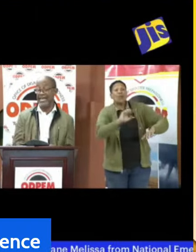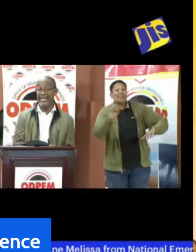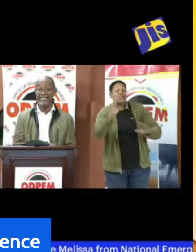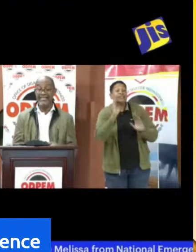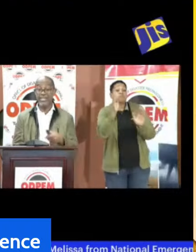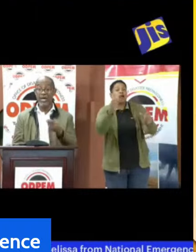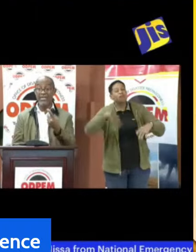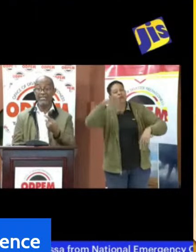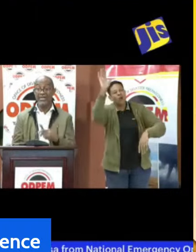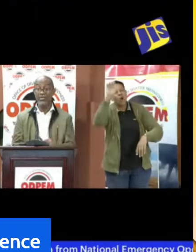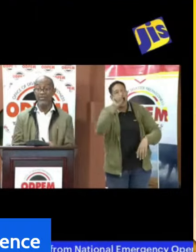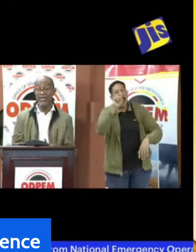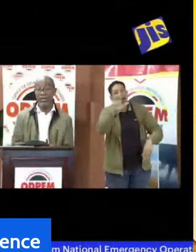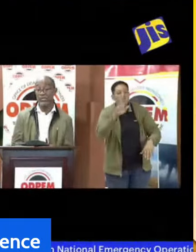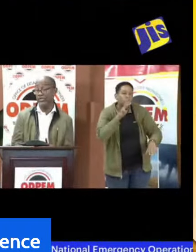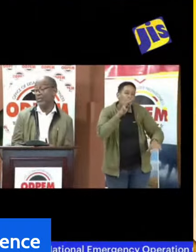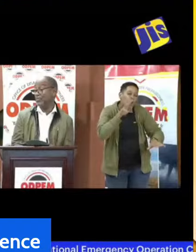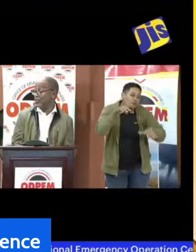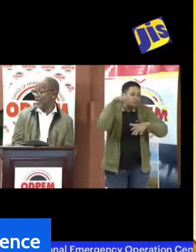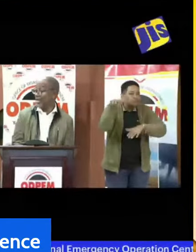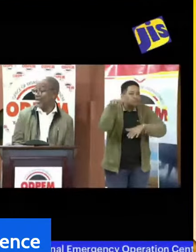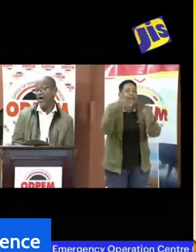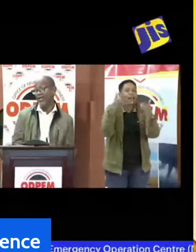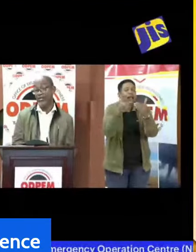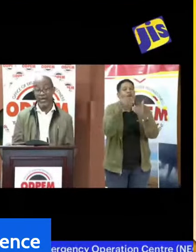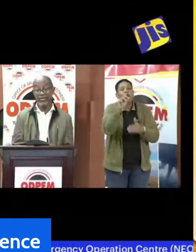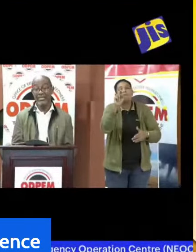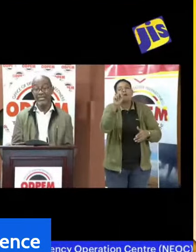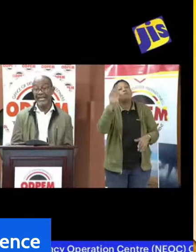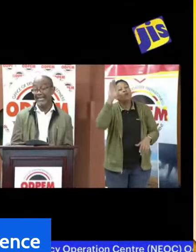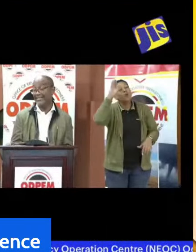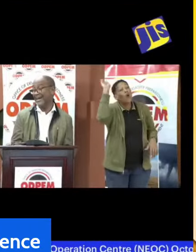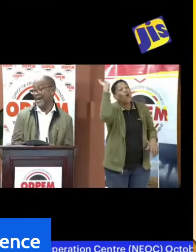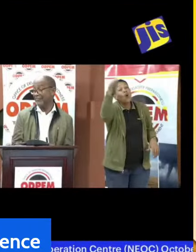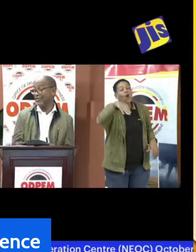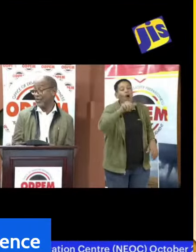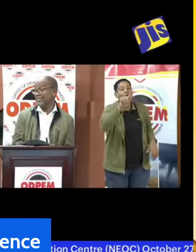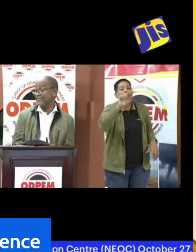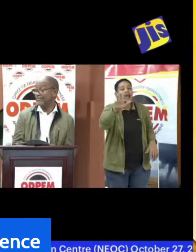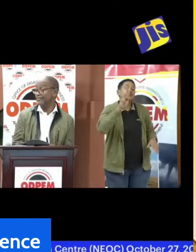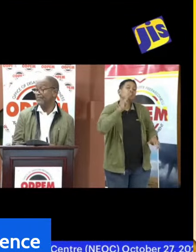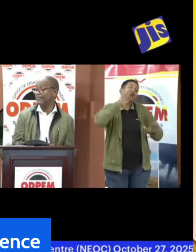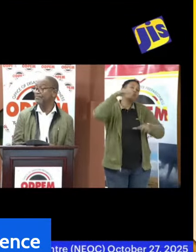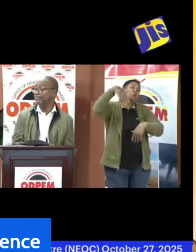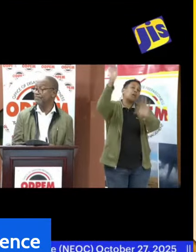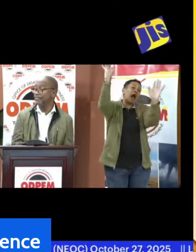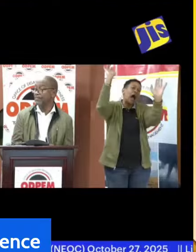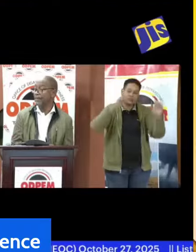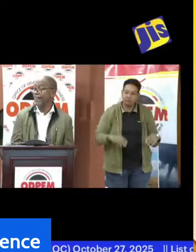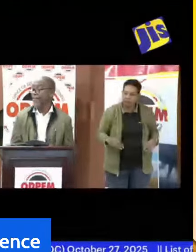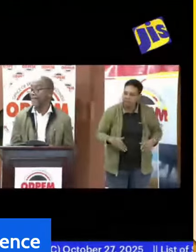over the Atlantic, possibly moving close to Bermuda all the way out in the Atlantic afterwards.